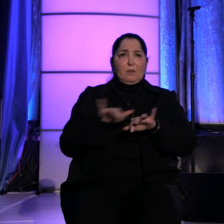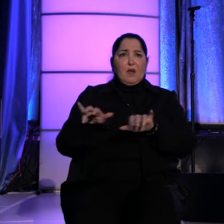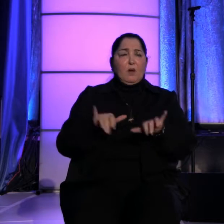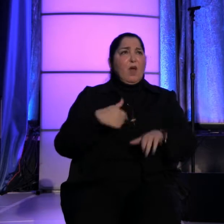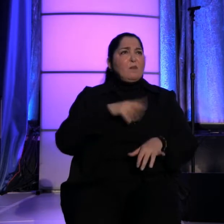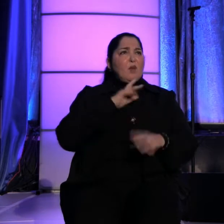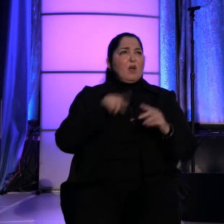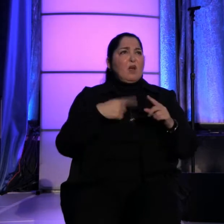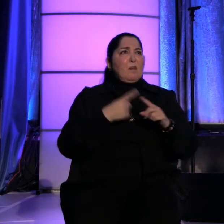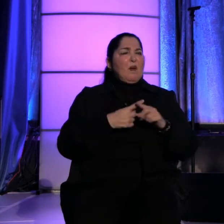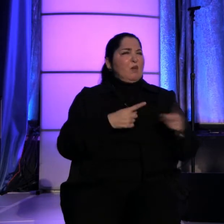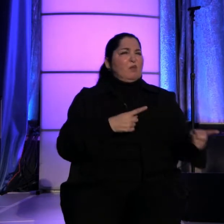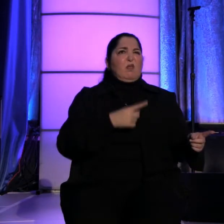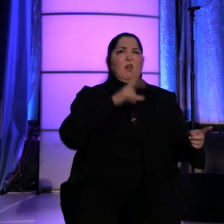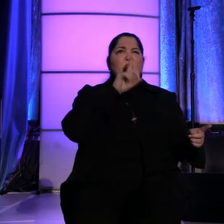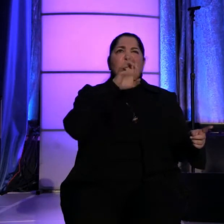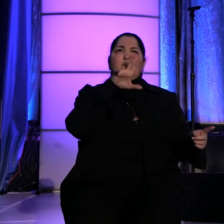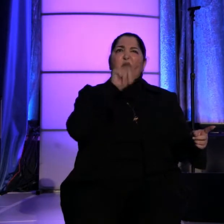low-velocity ductwork.